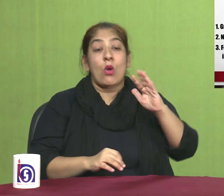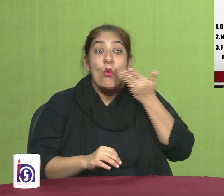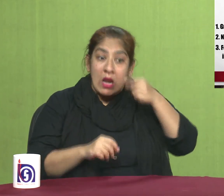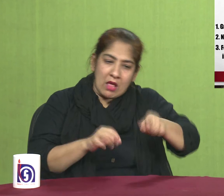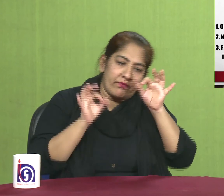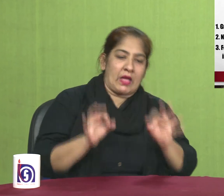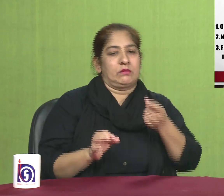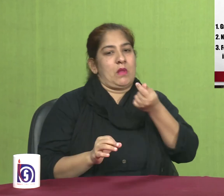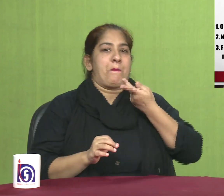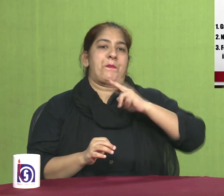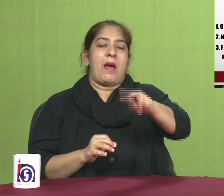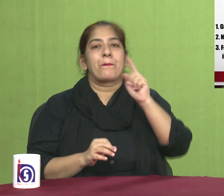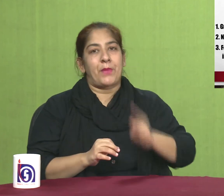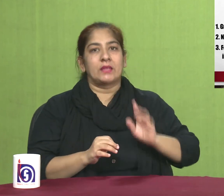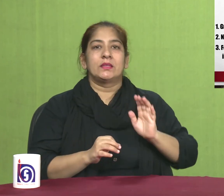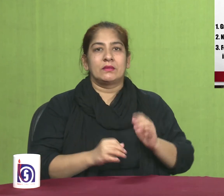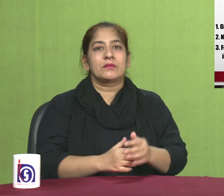on continuity of short-term loan.